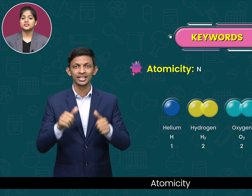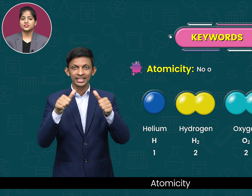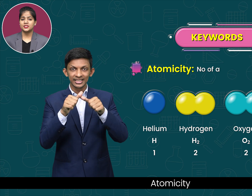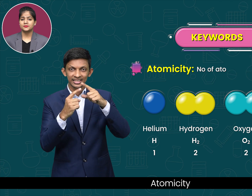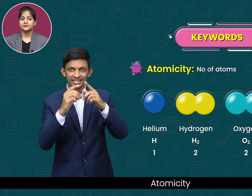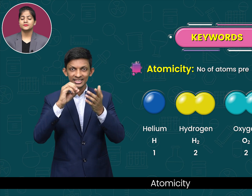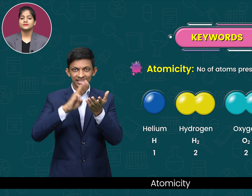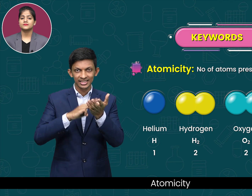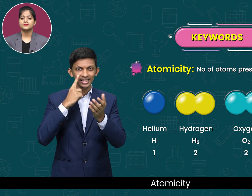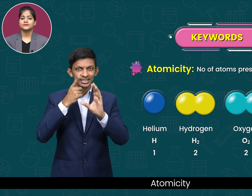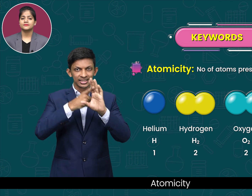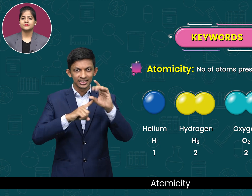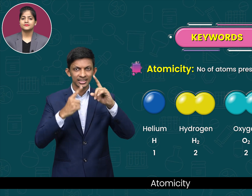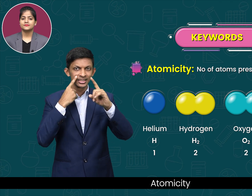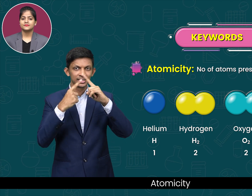atomicity,